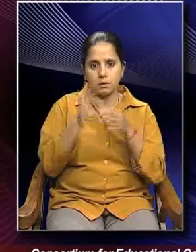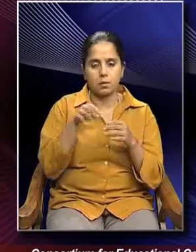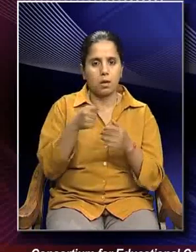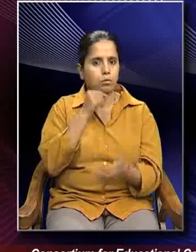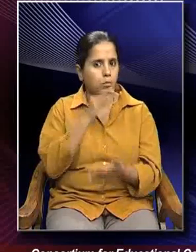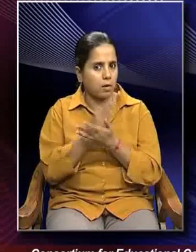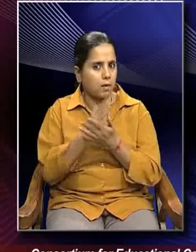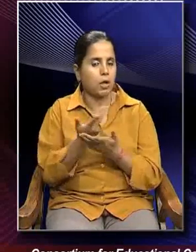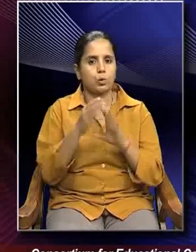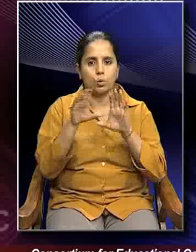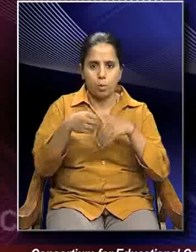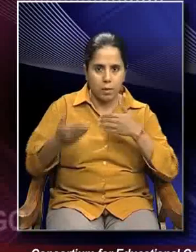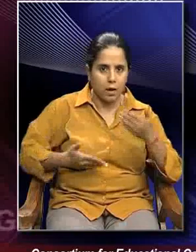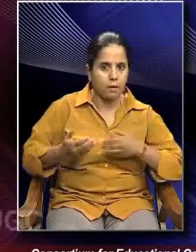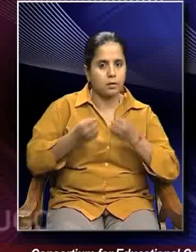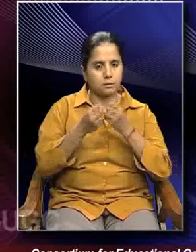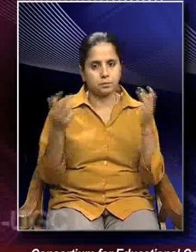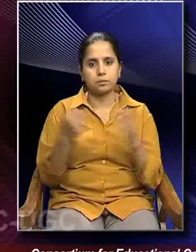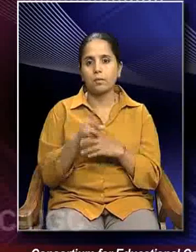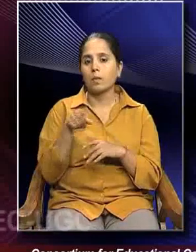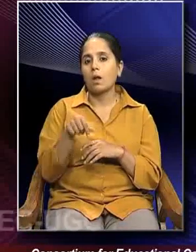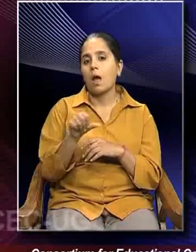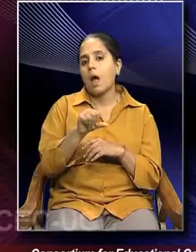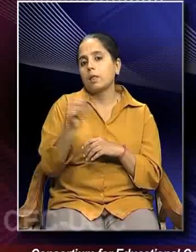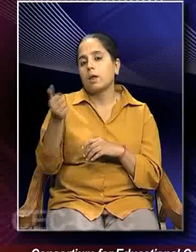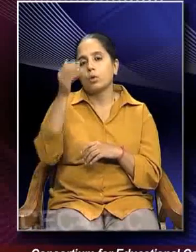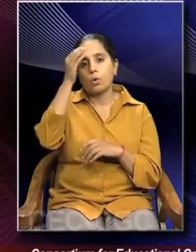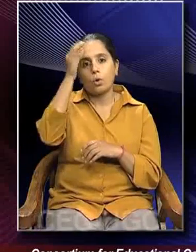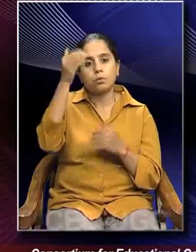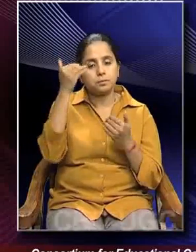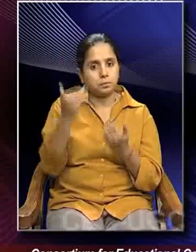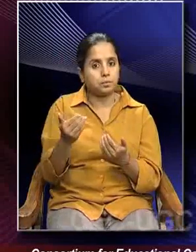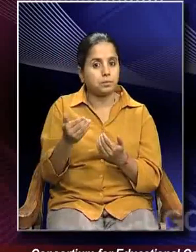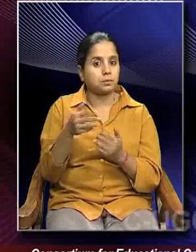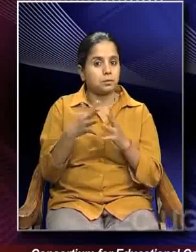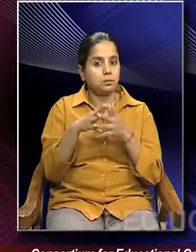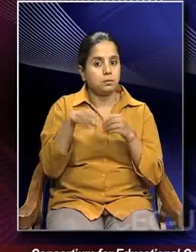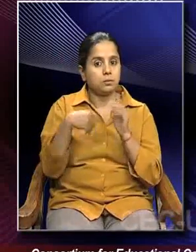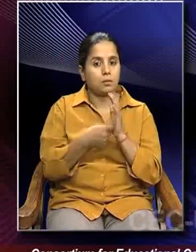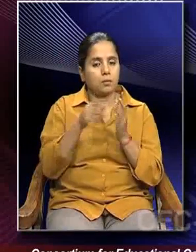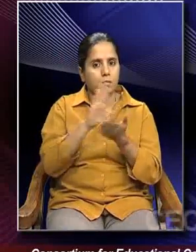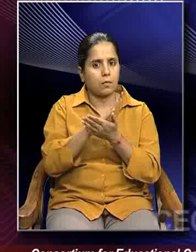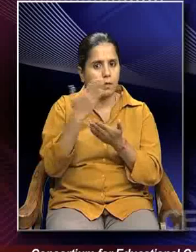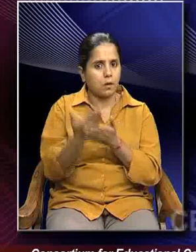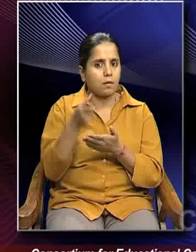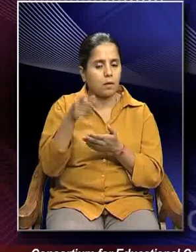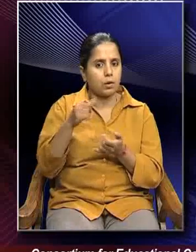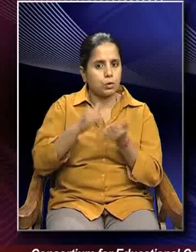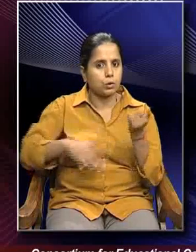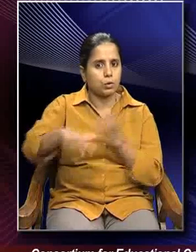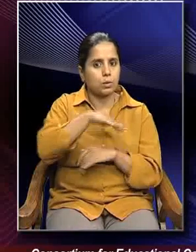consent and group behavior. Now, another concept which is central to Weber's interpretative sociology